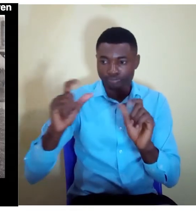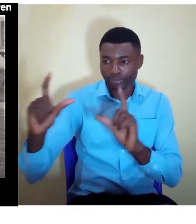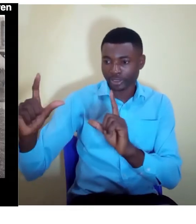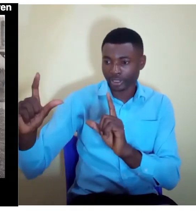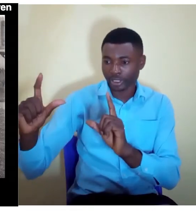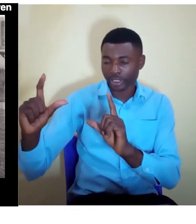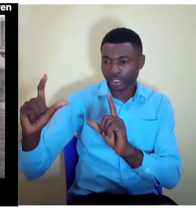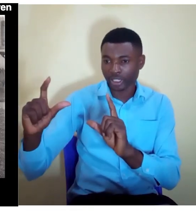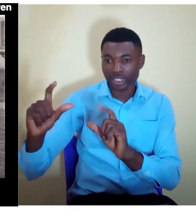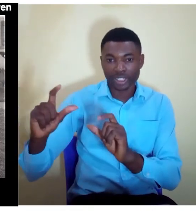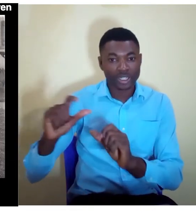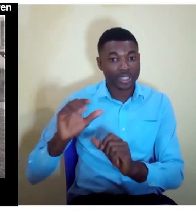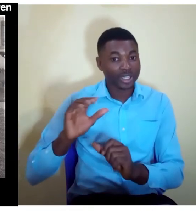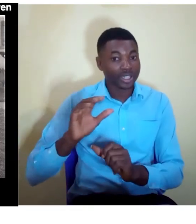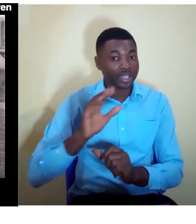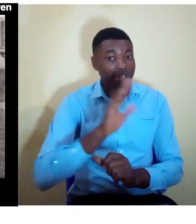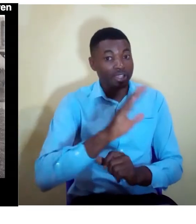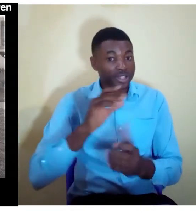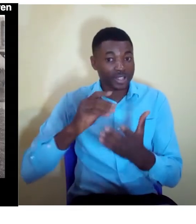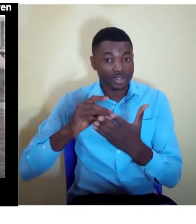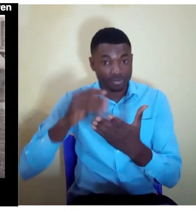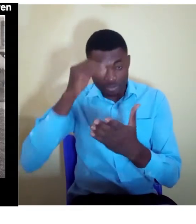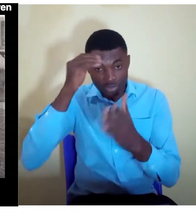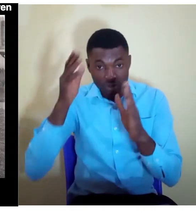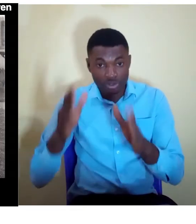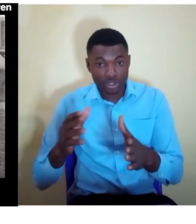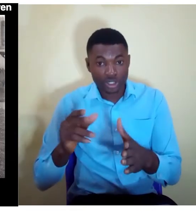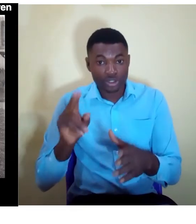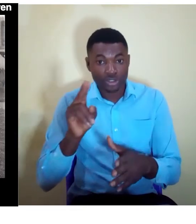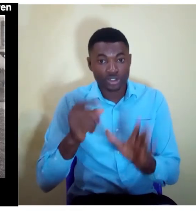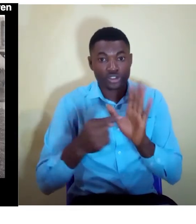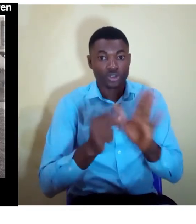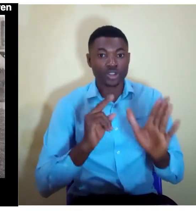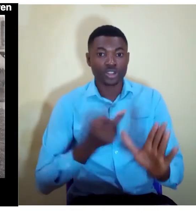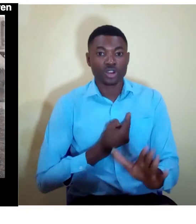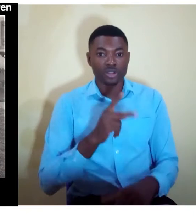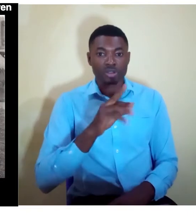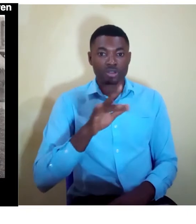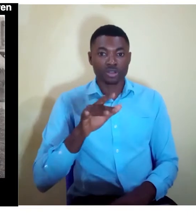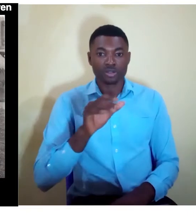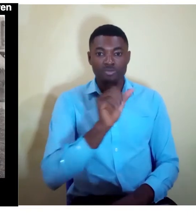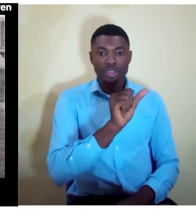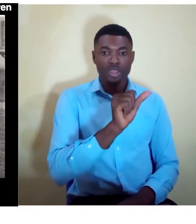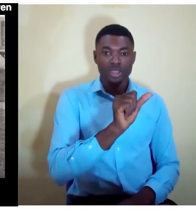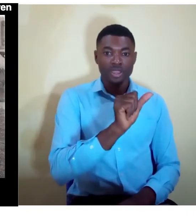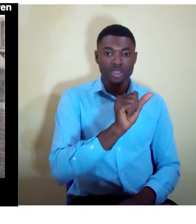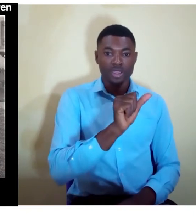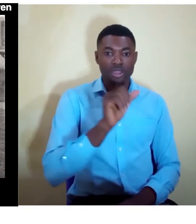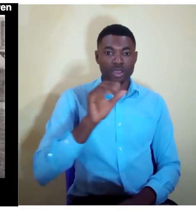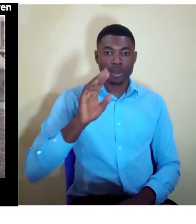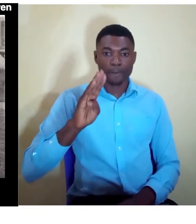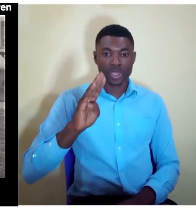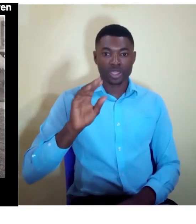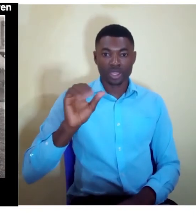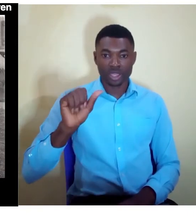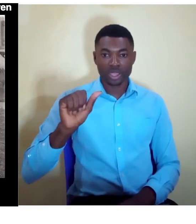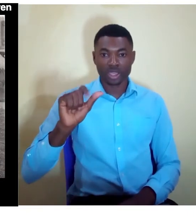his students showing us the manual alphabet for a ball, spelling it out.